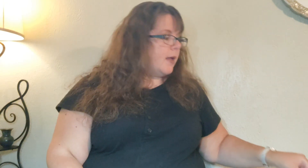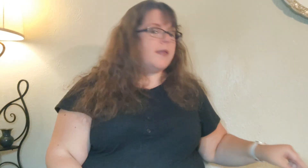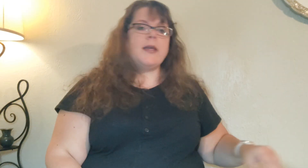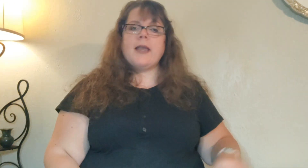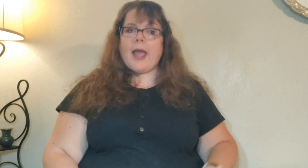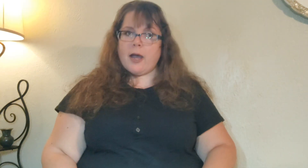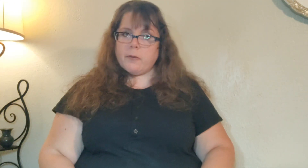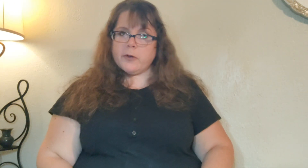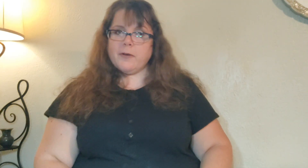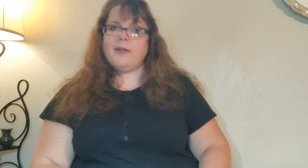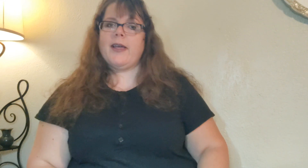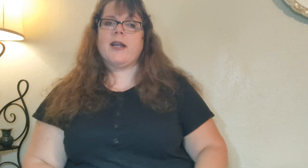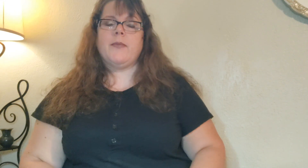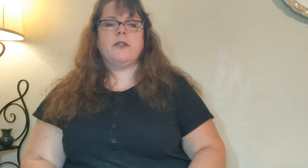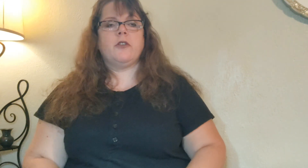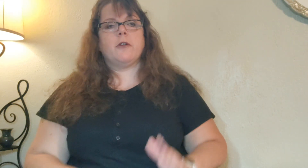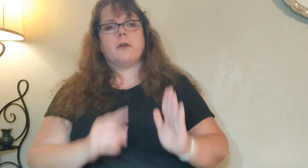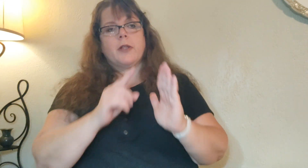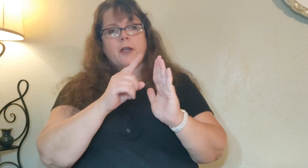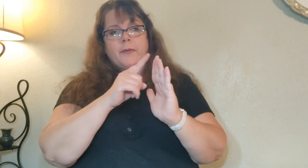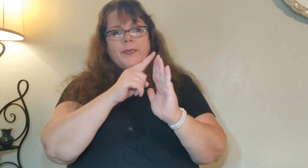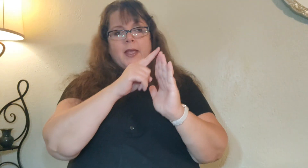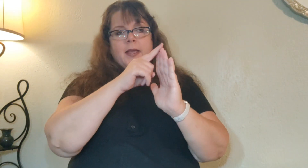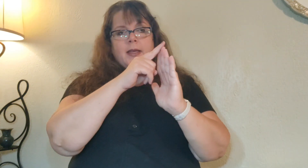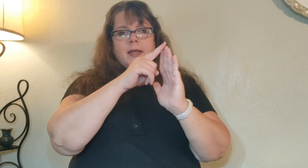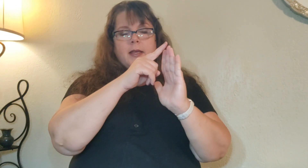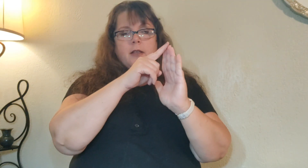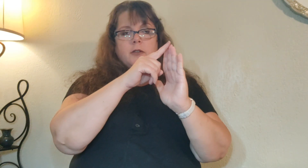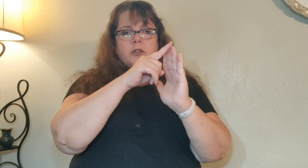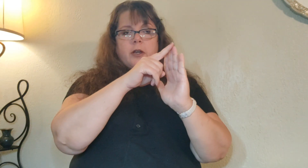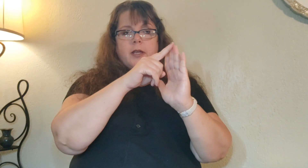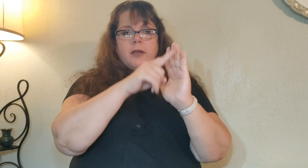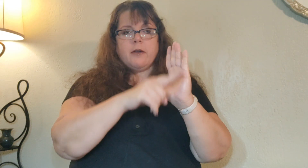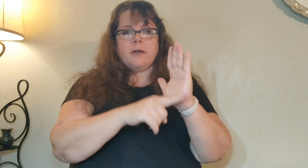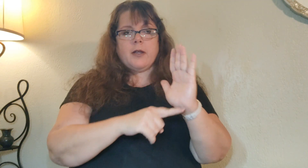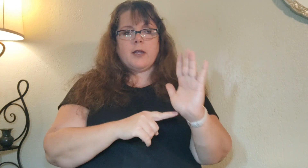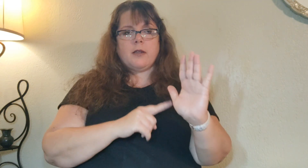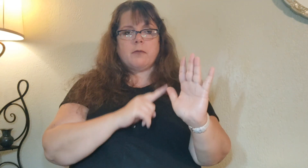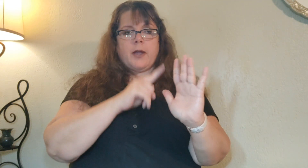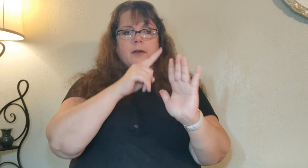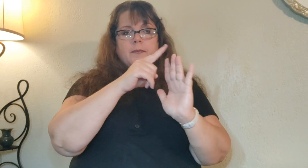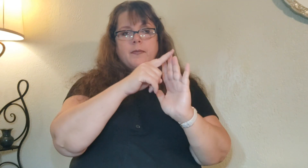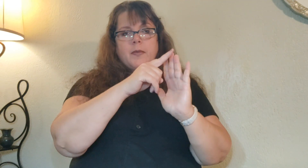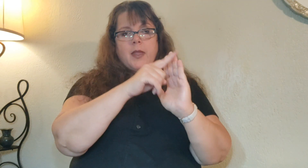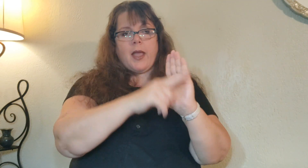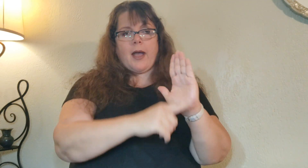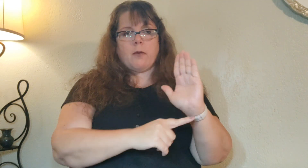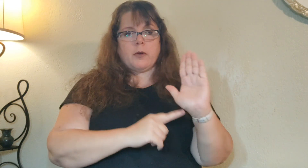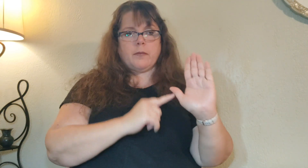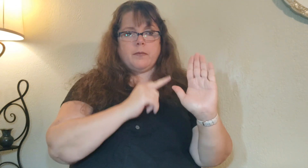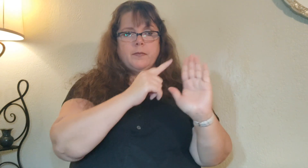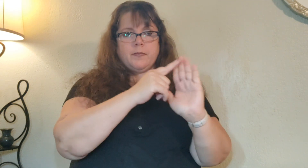And then hour, like I mentioned earlier, you start here and around. Hour.